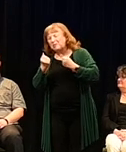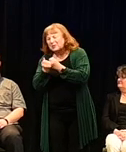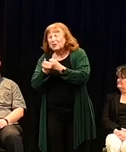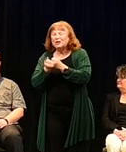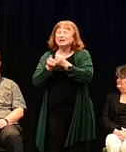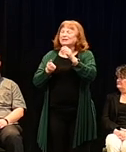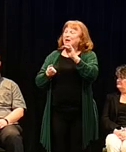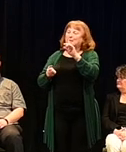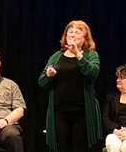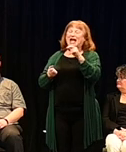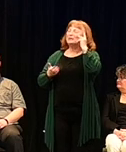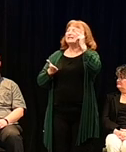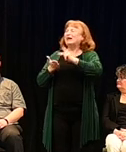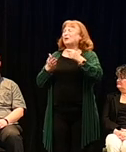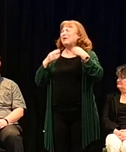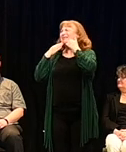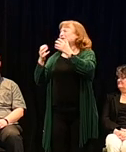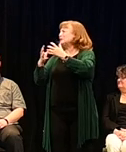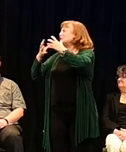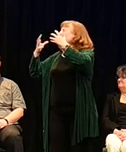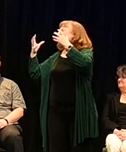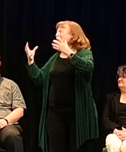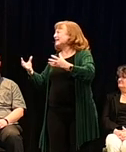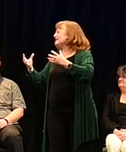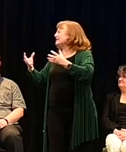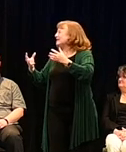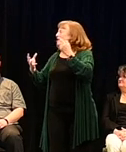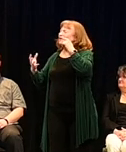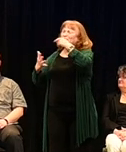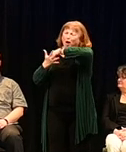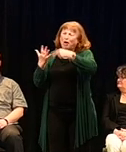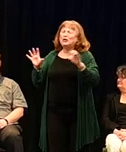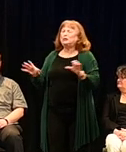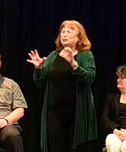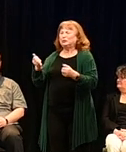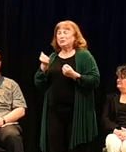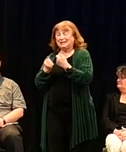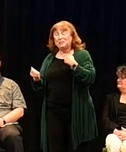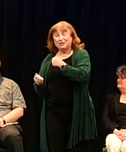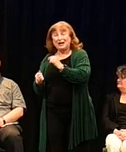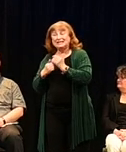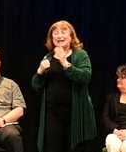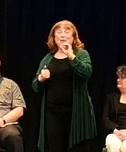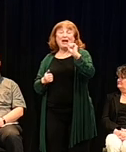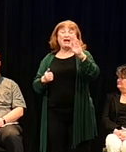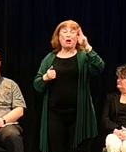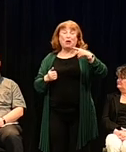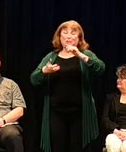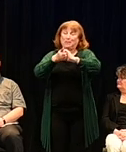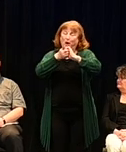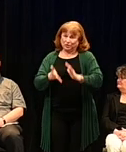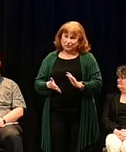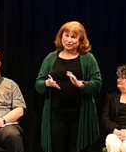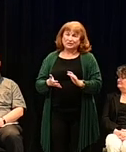Madam Secretary. We just thank you so much for all that you do to support us and our AARP